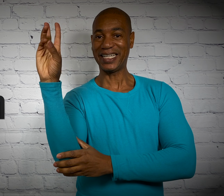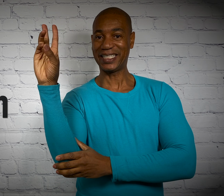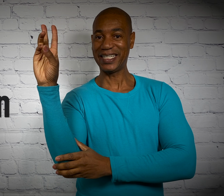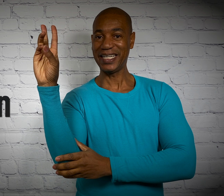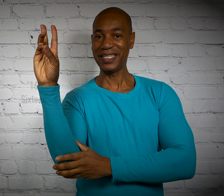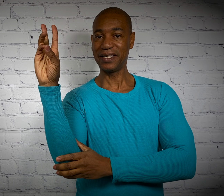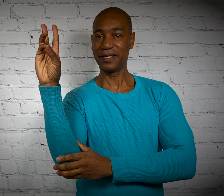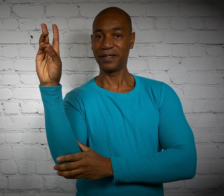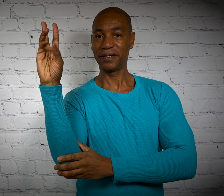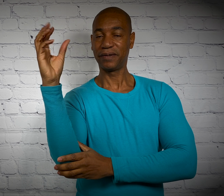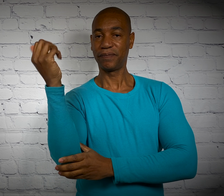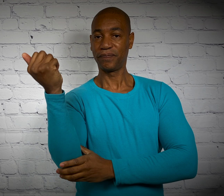16,